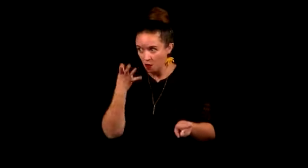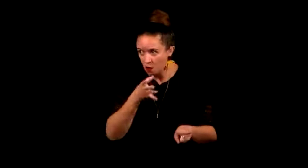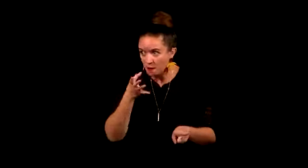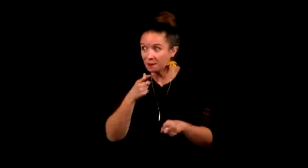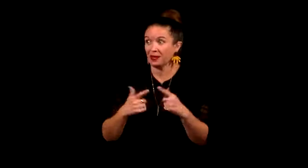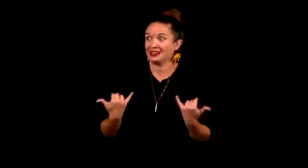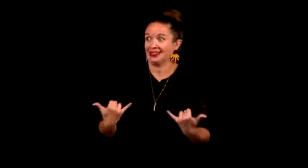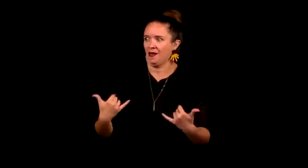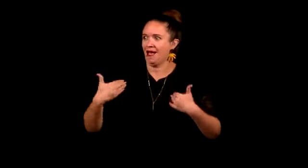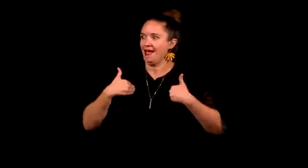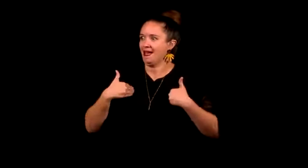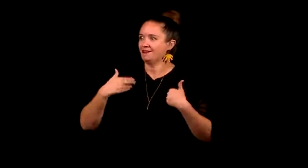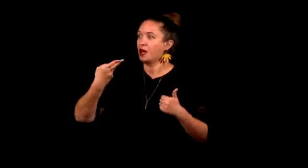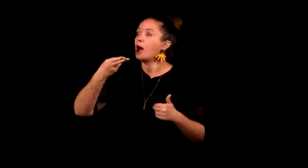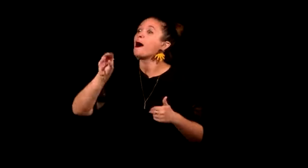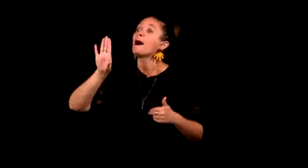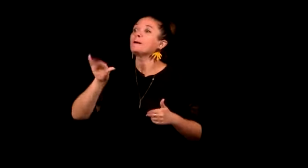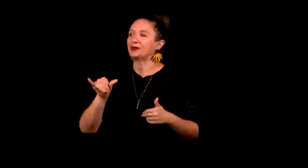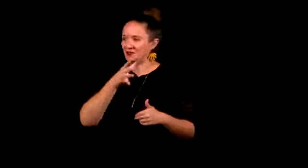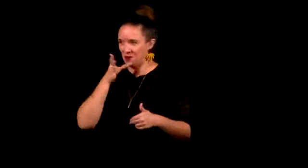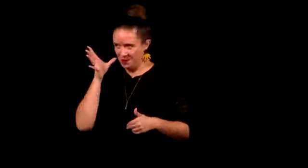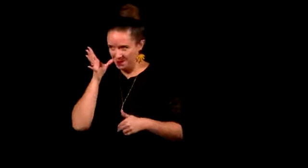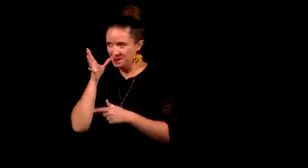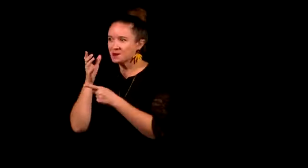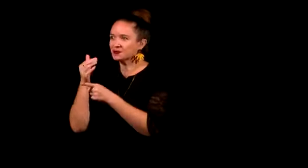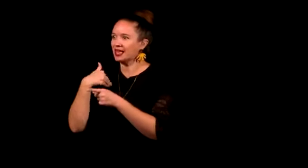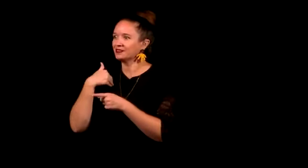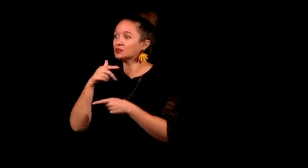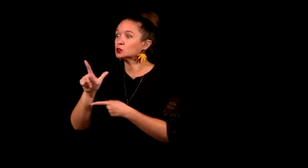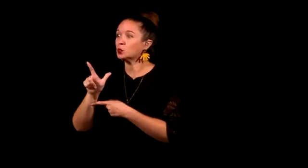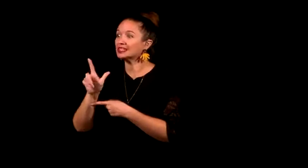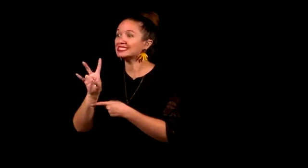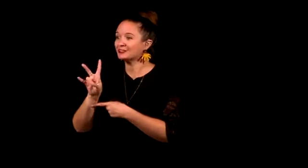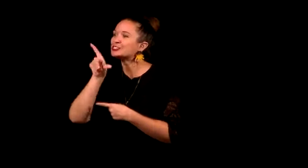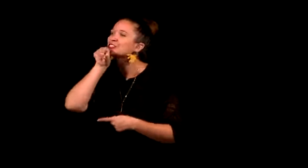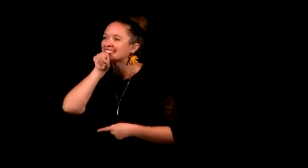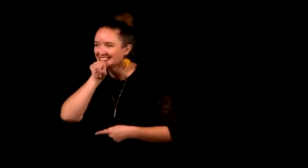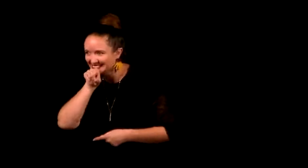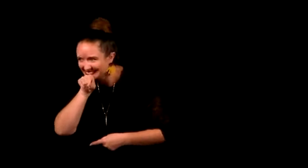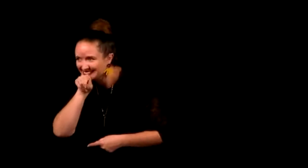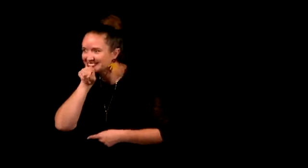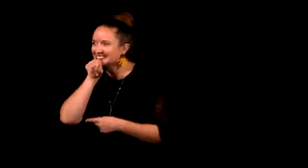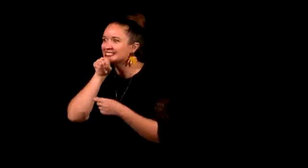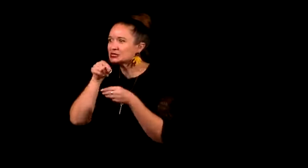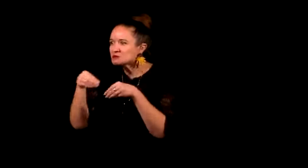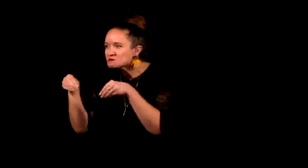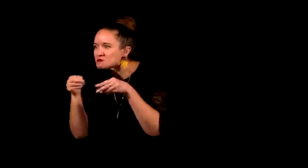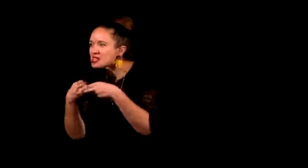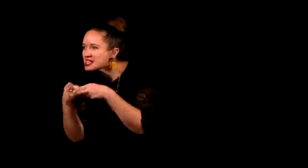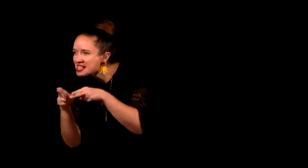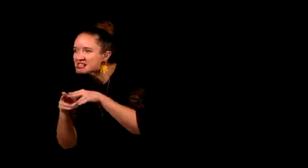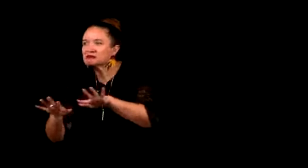So you grew up on a farm. And now you have a hobby farm. Okay. And you have 27